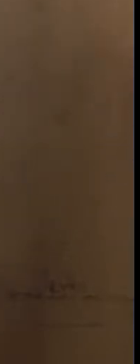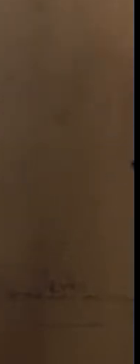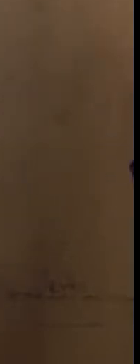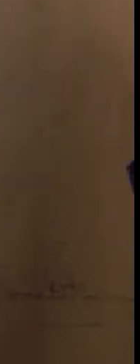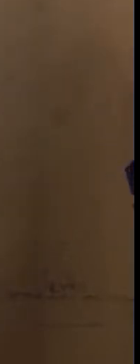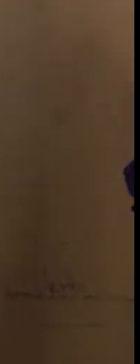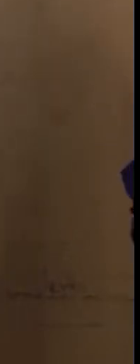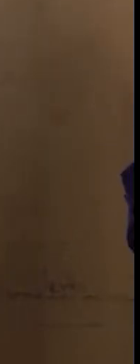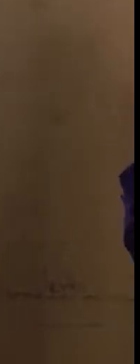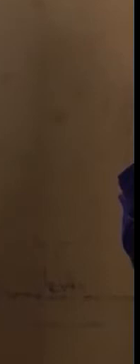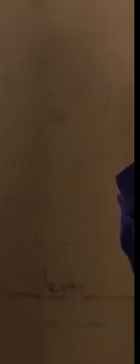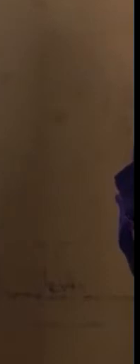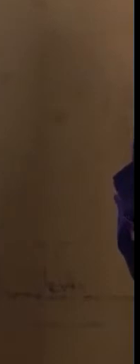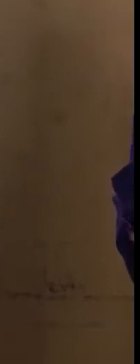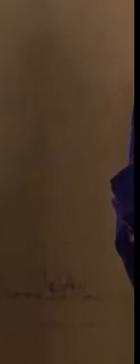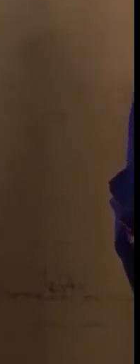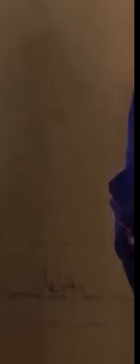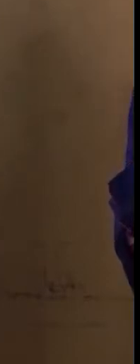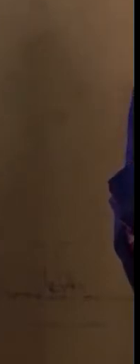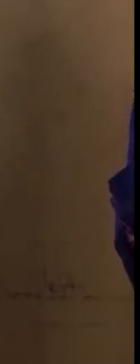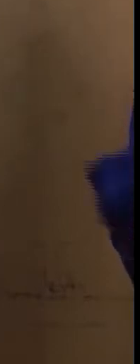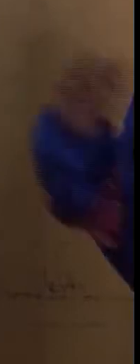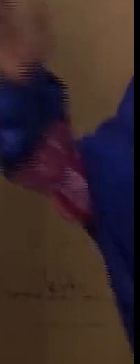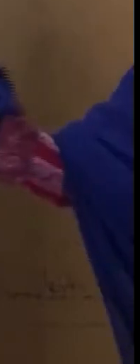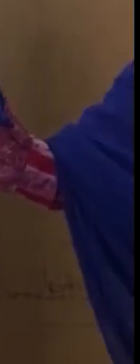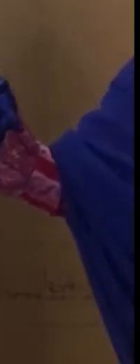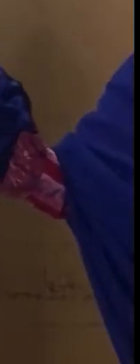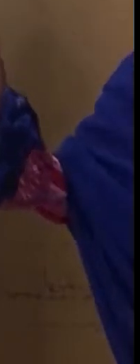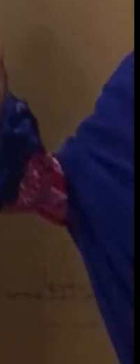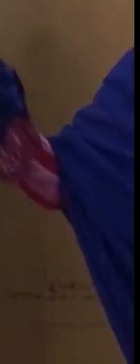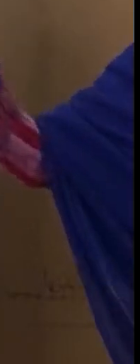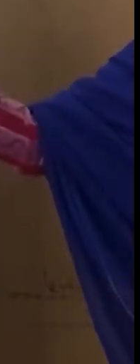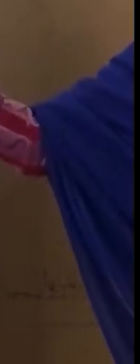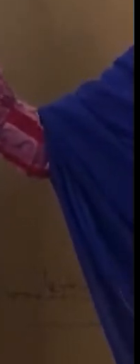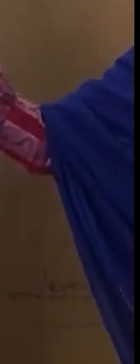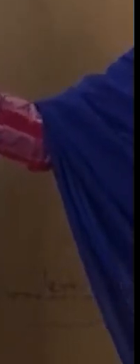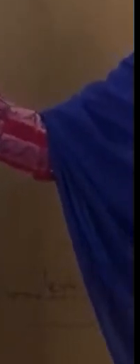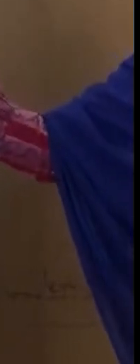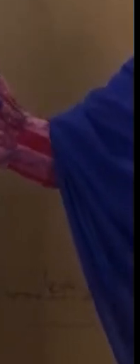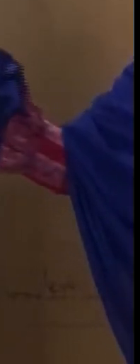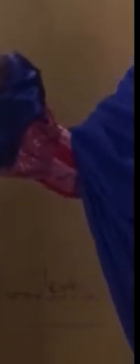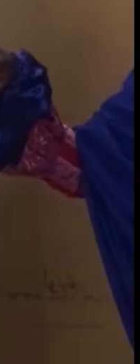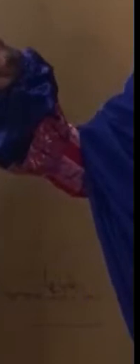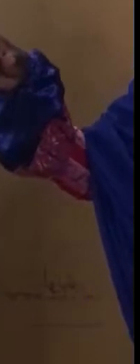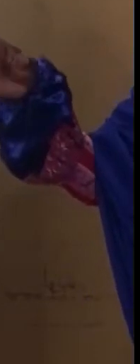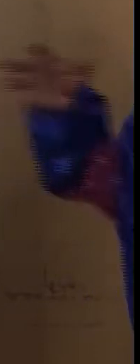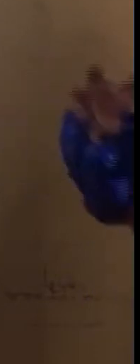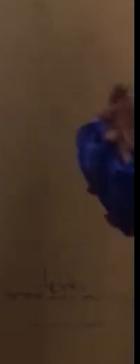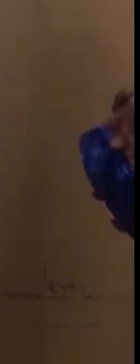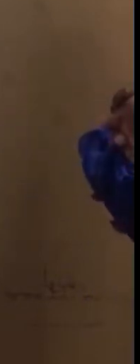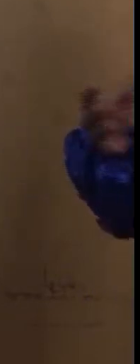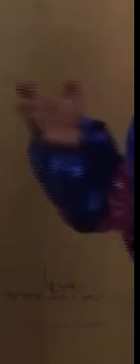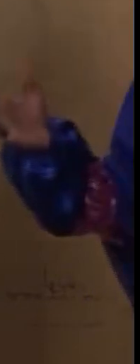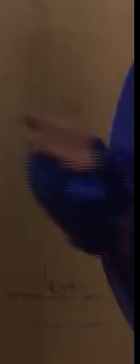of irrigation does not interfere with movement of machineries because there are gaps in between one pipe to the other, so